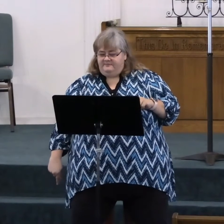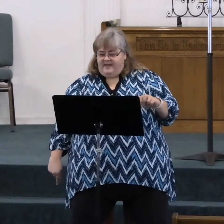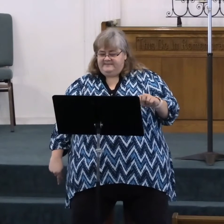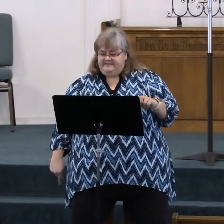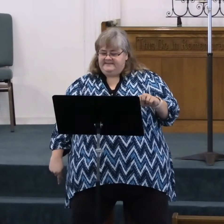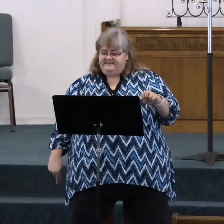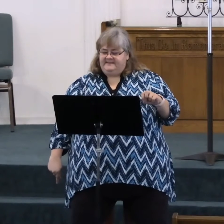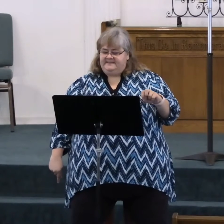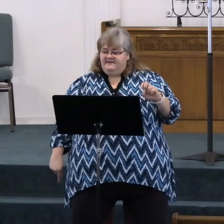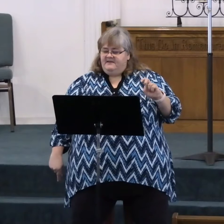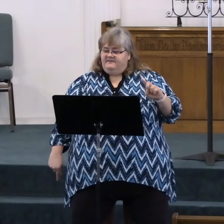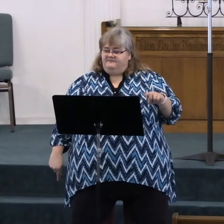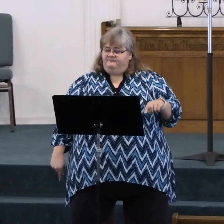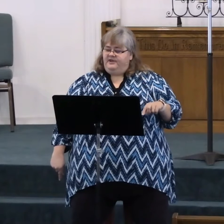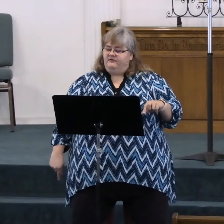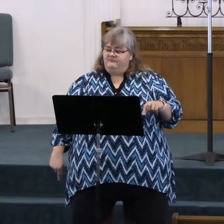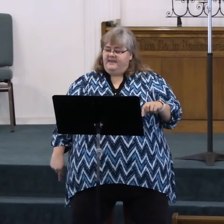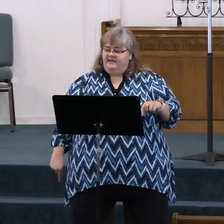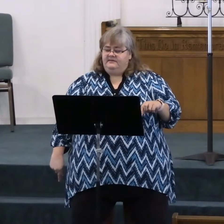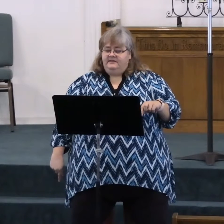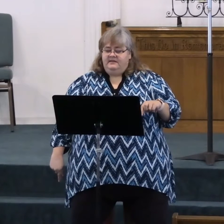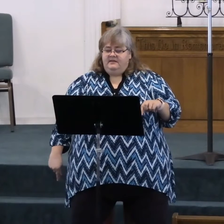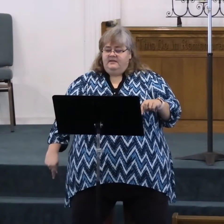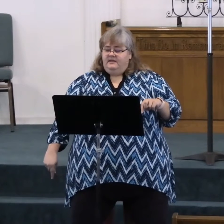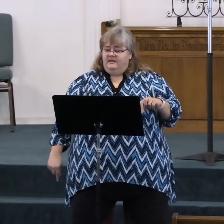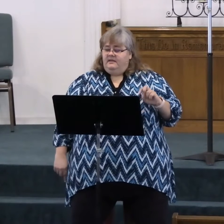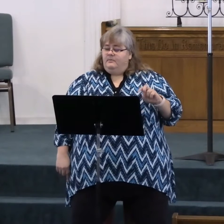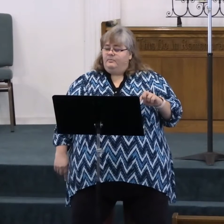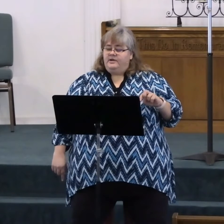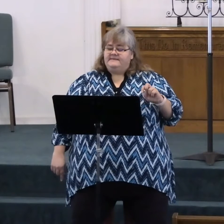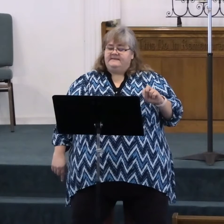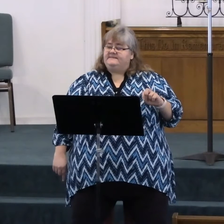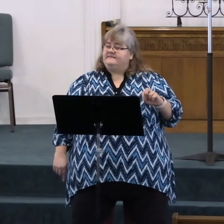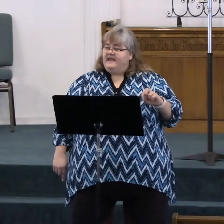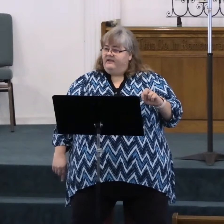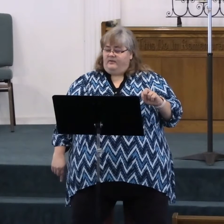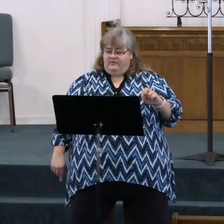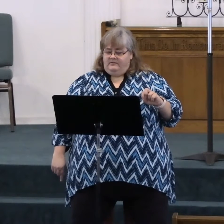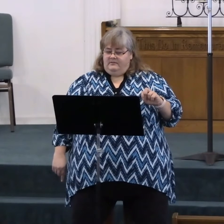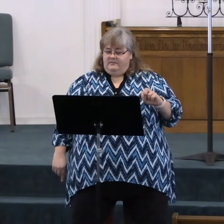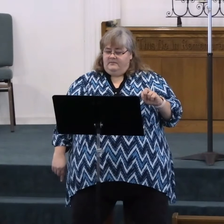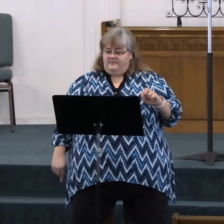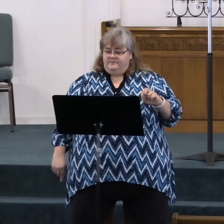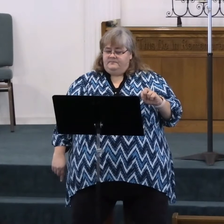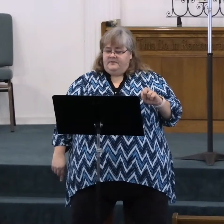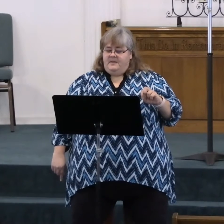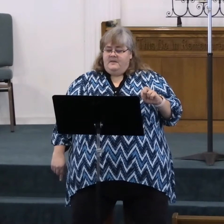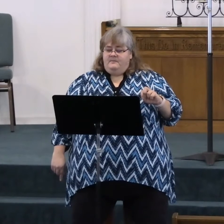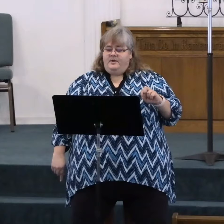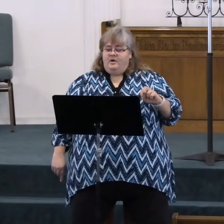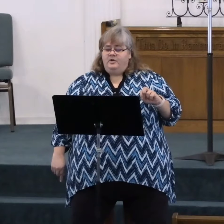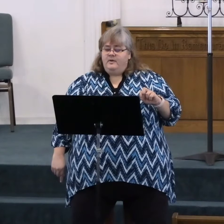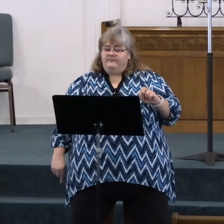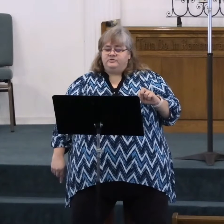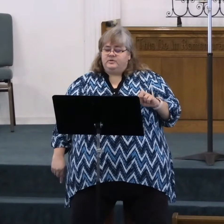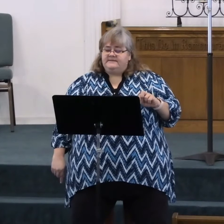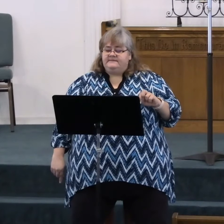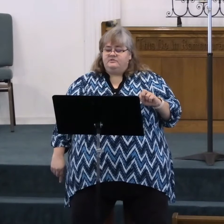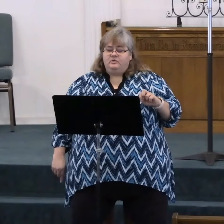Proverbs 29:25 says this, "The fear of man brings a snare, but whoever trusts in the